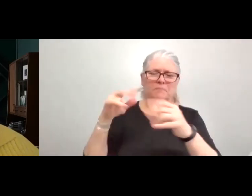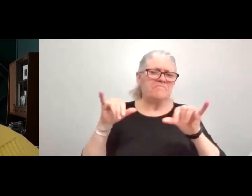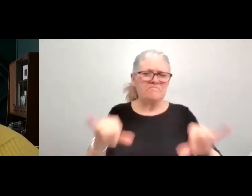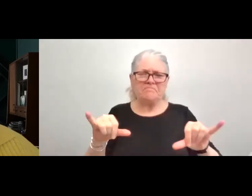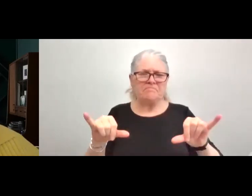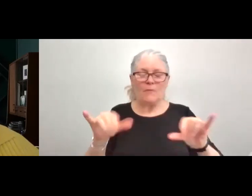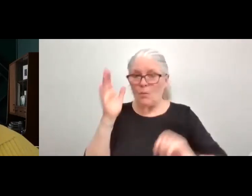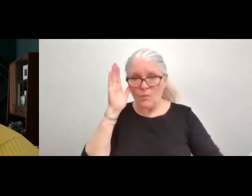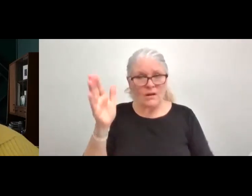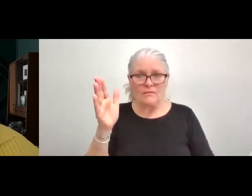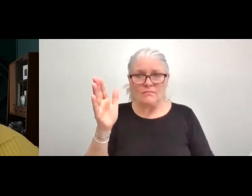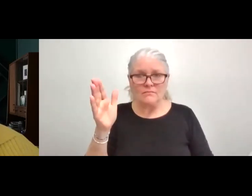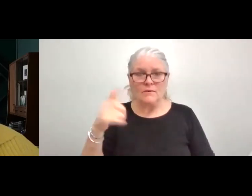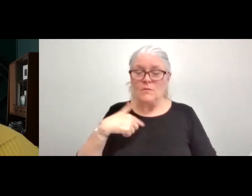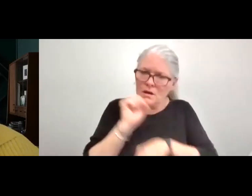you still